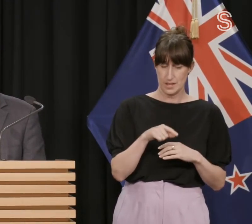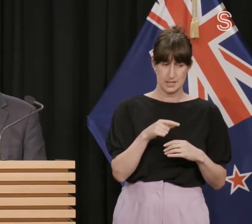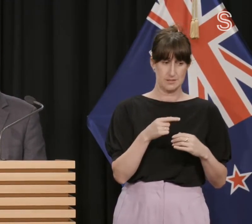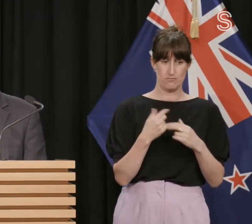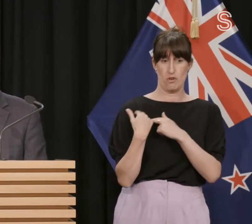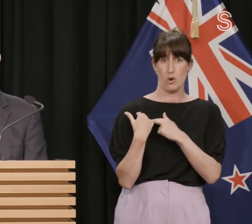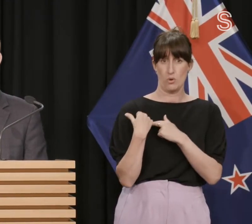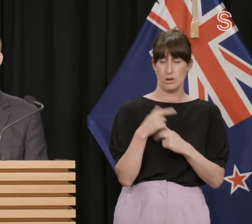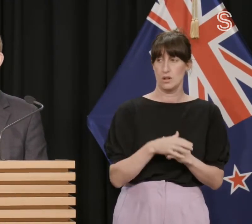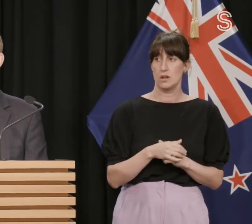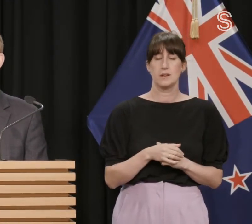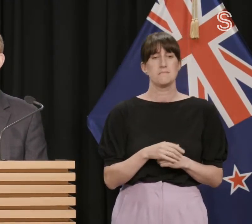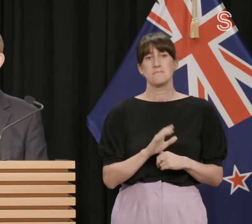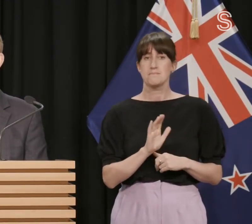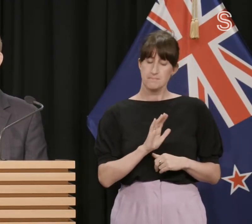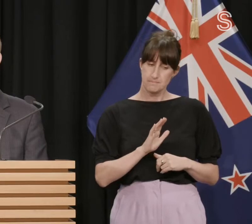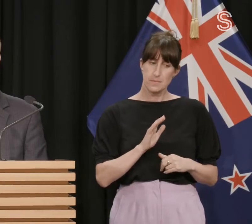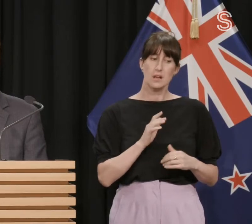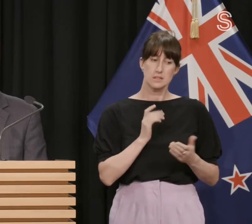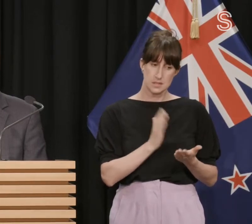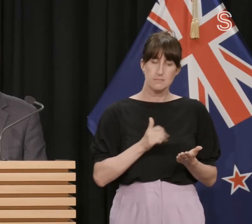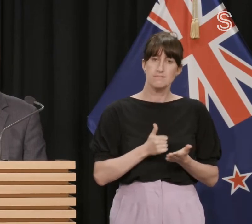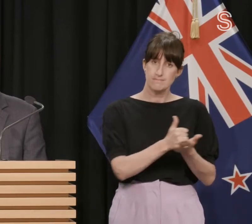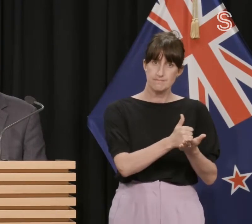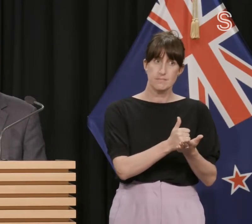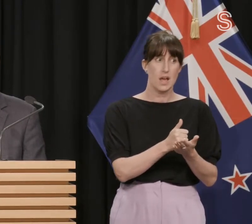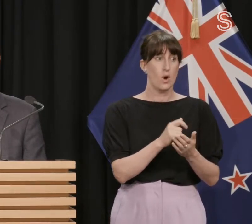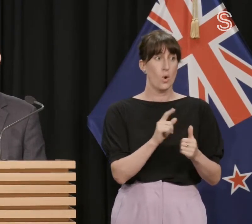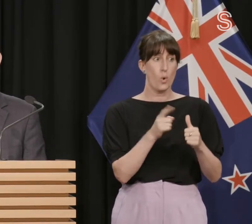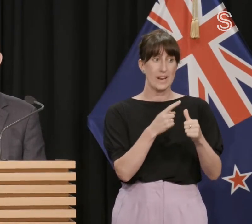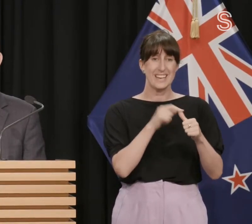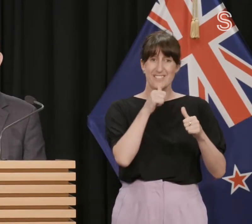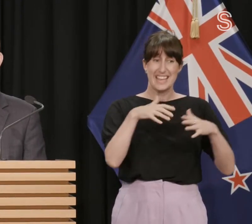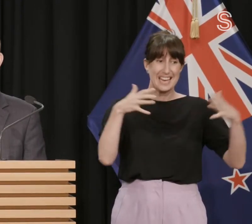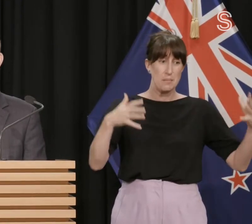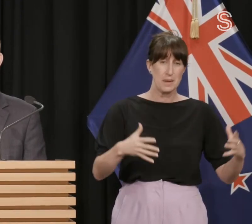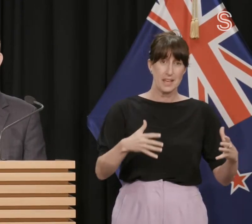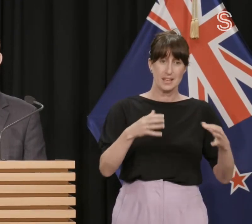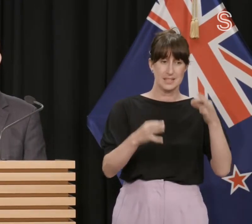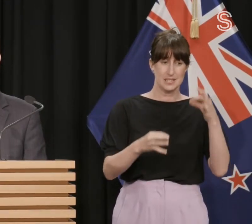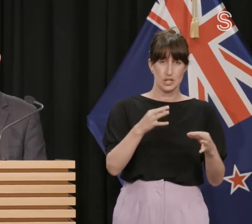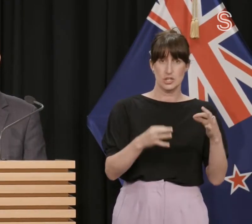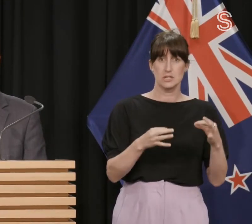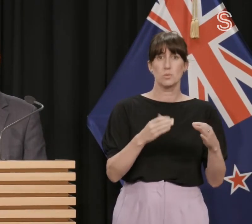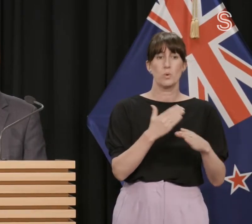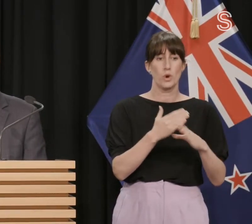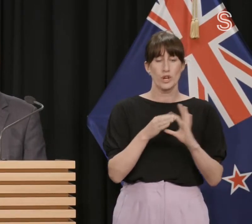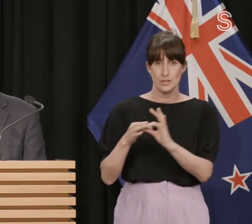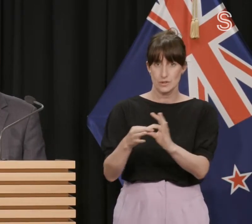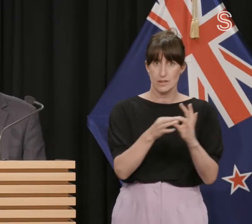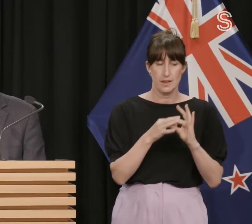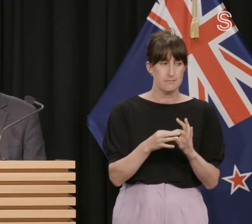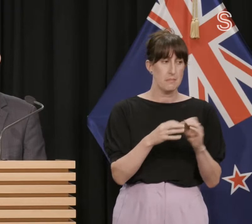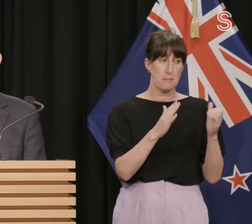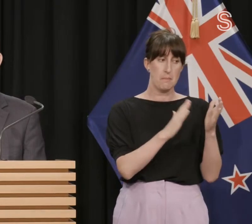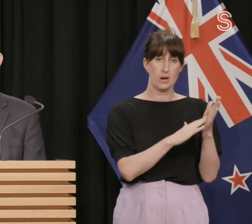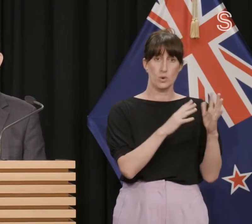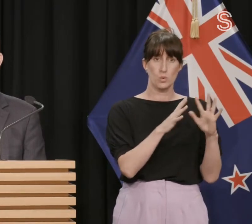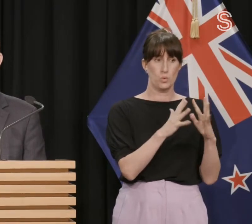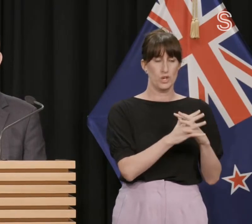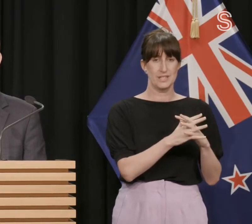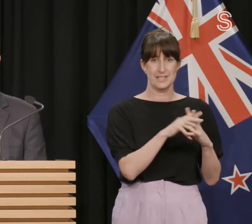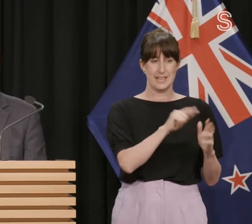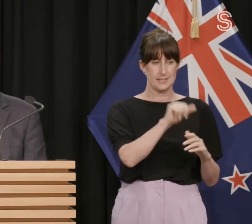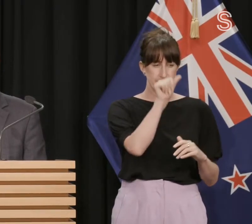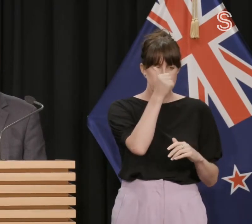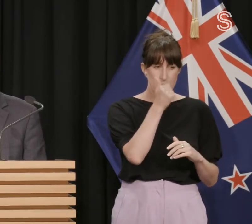make all of those decisions about the big issues that affect Auckland. We'll make them collectively. Michael's got a fantastic ability to bring people together,